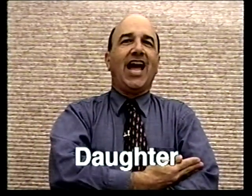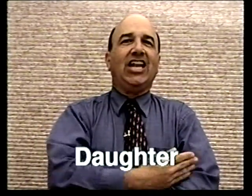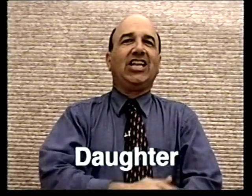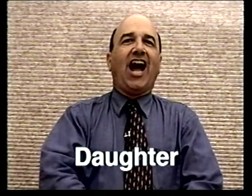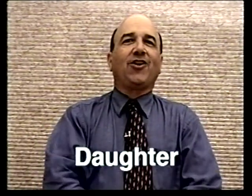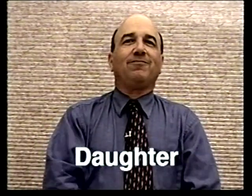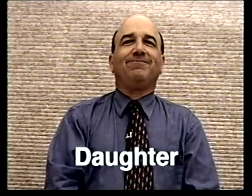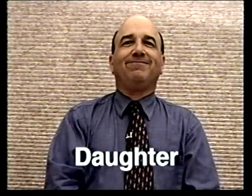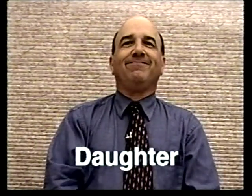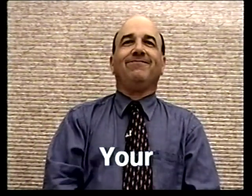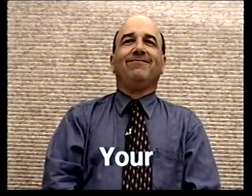daughter.